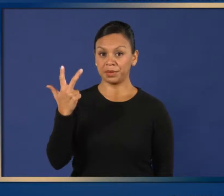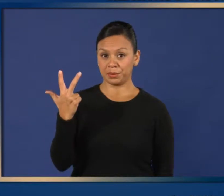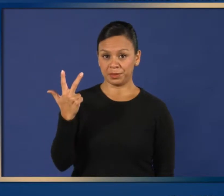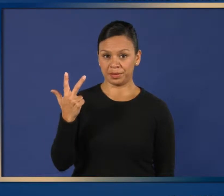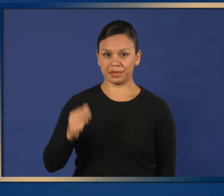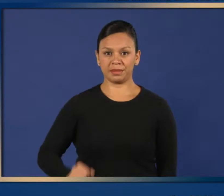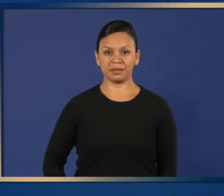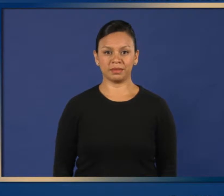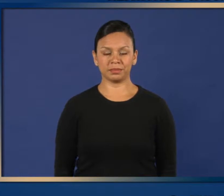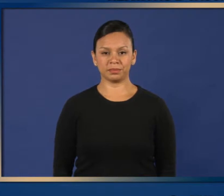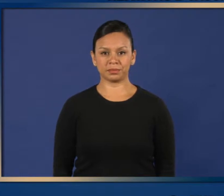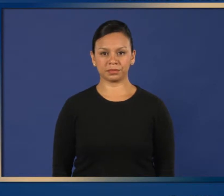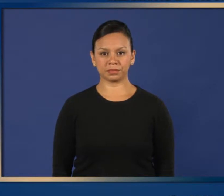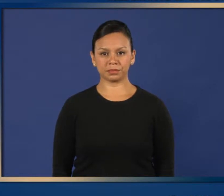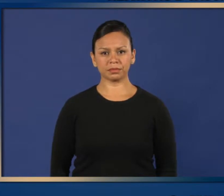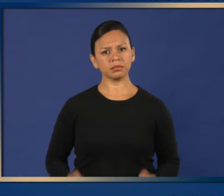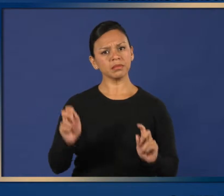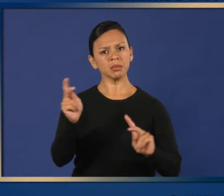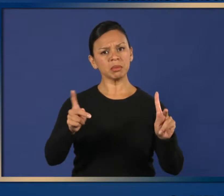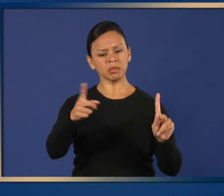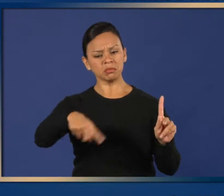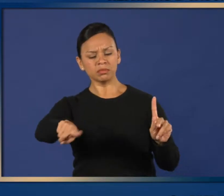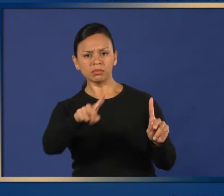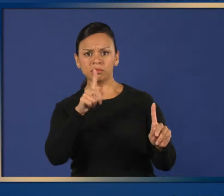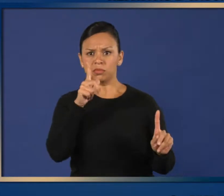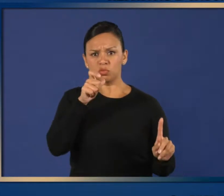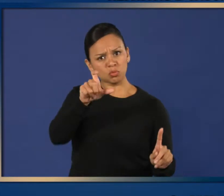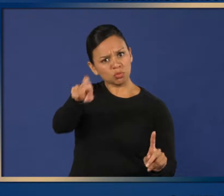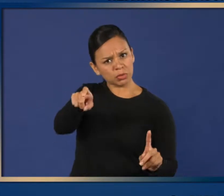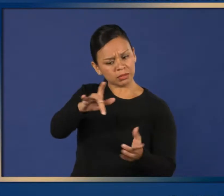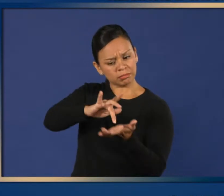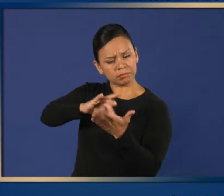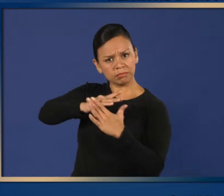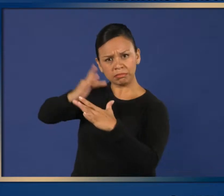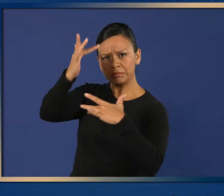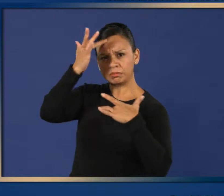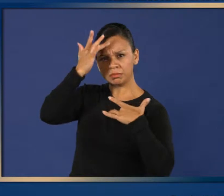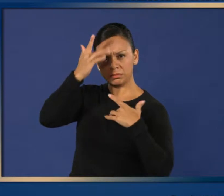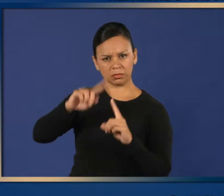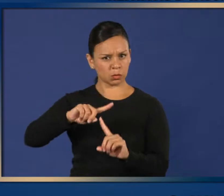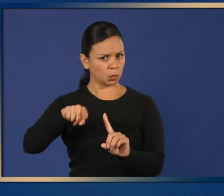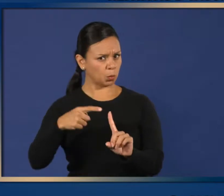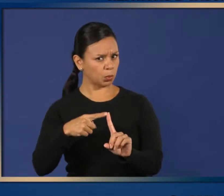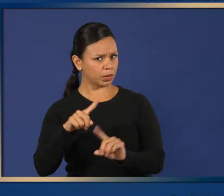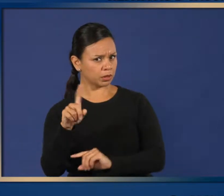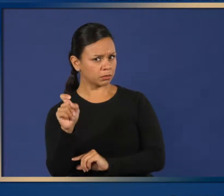Three, who should get hepatitis B vaccine and when?